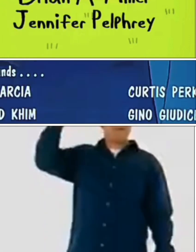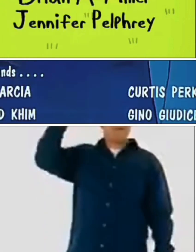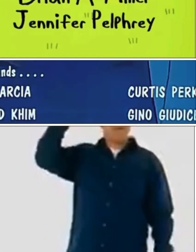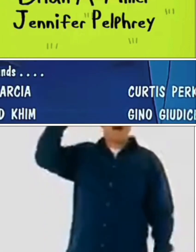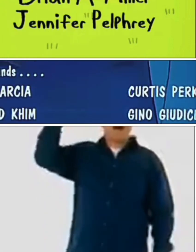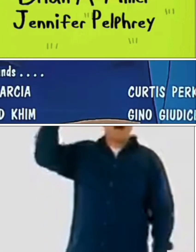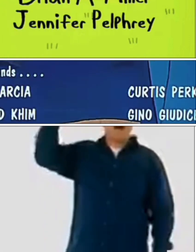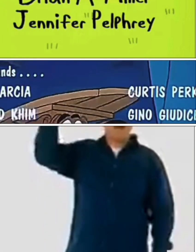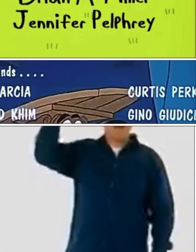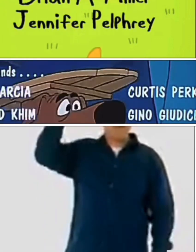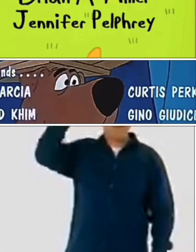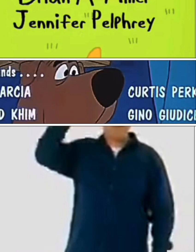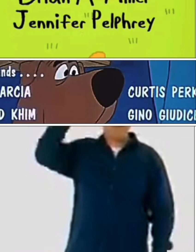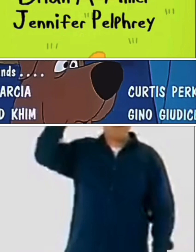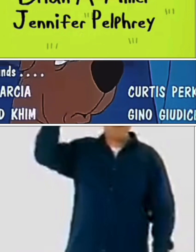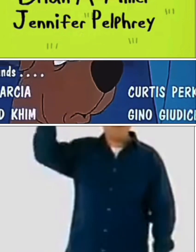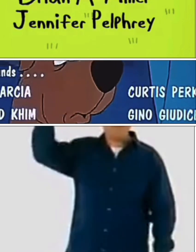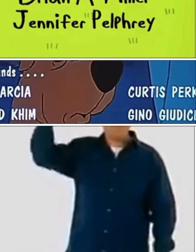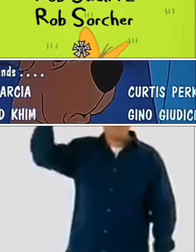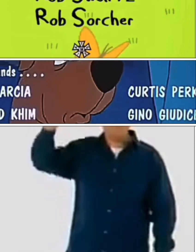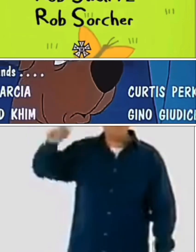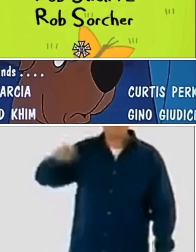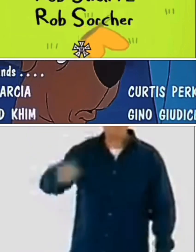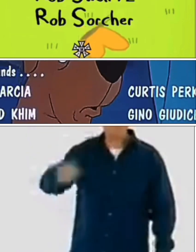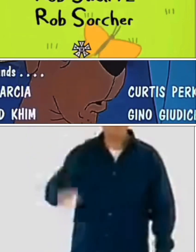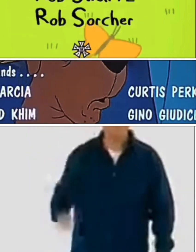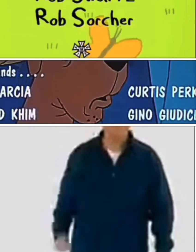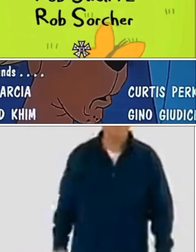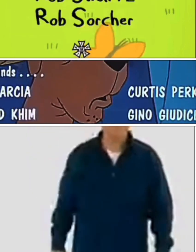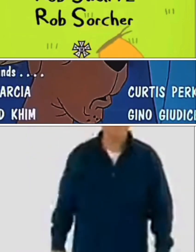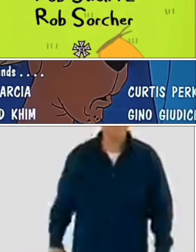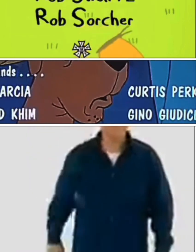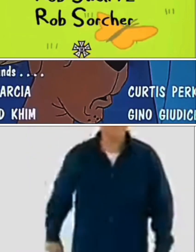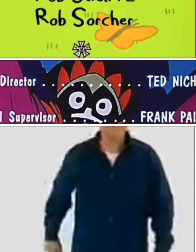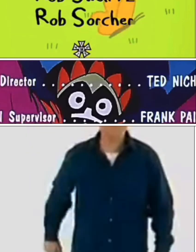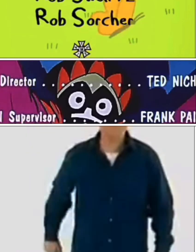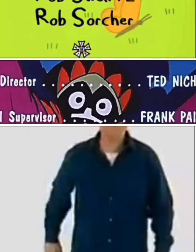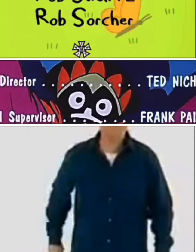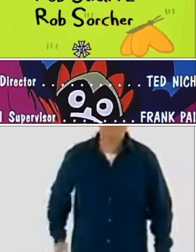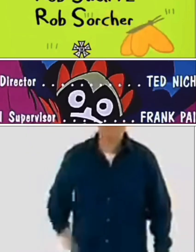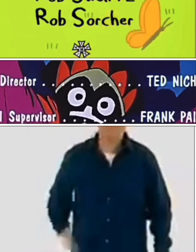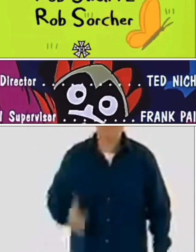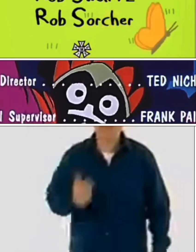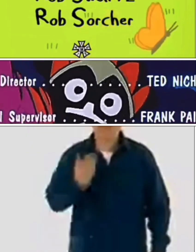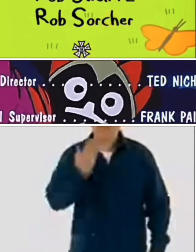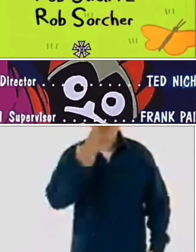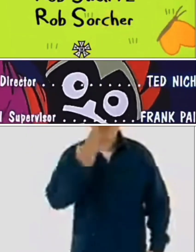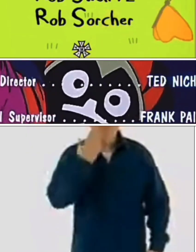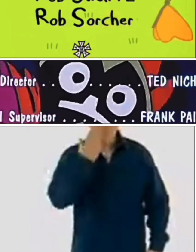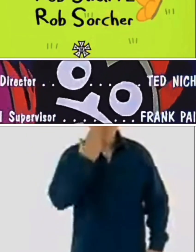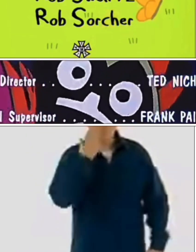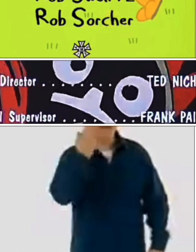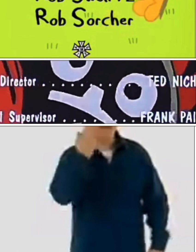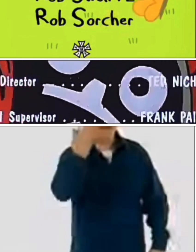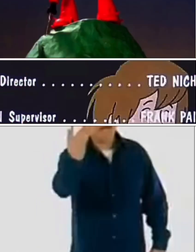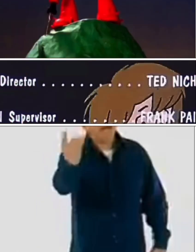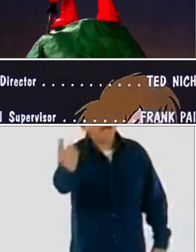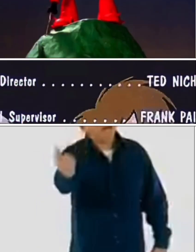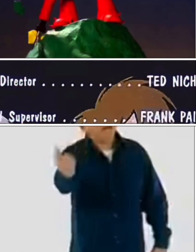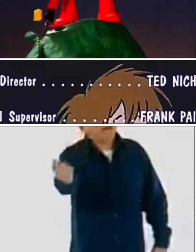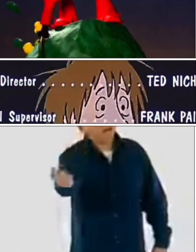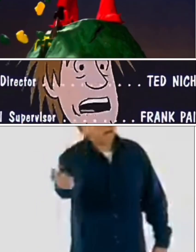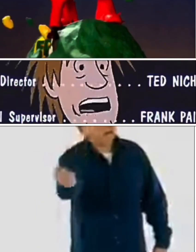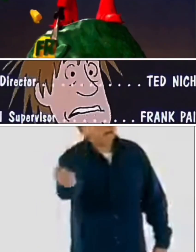Okay, if you guys are going to keep that up, I want you to go far, far away. Go, go, go. No. Keep on